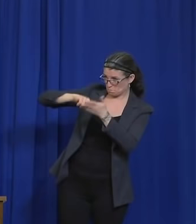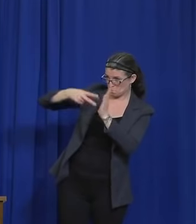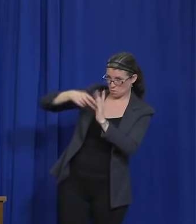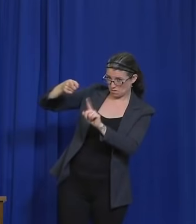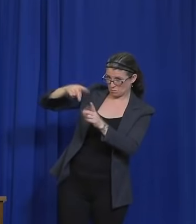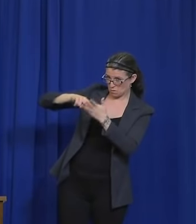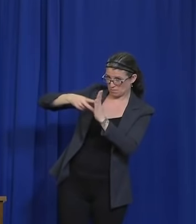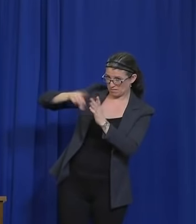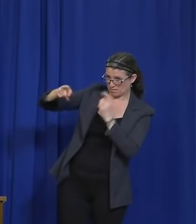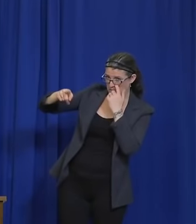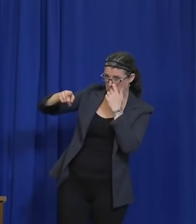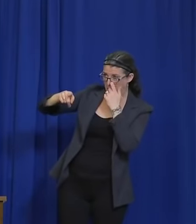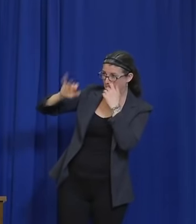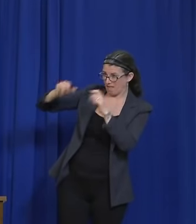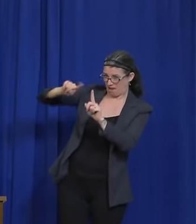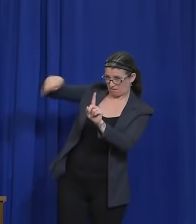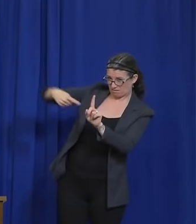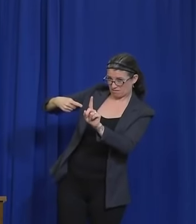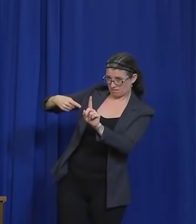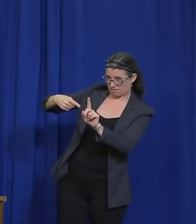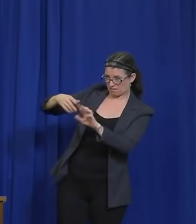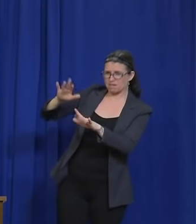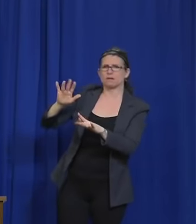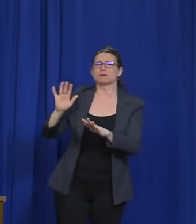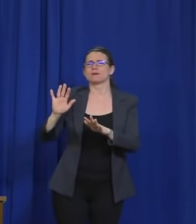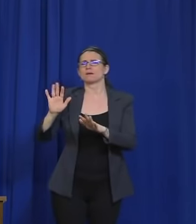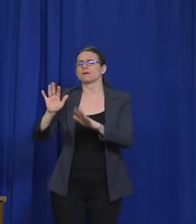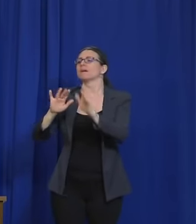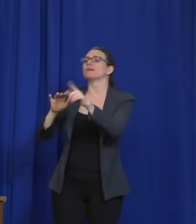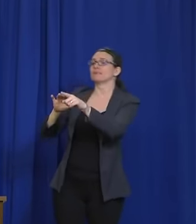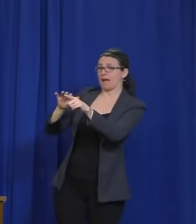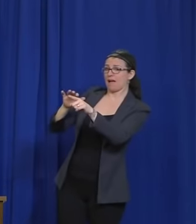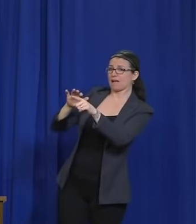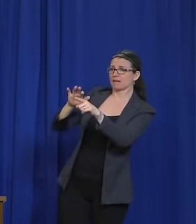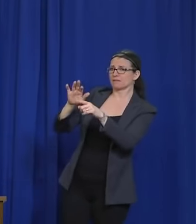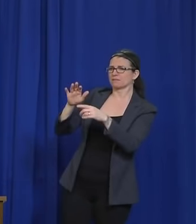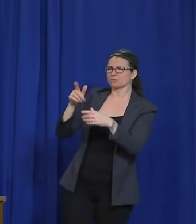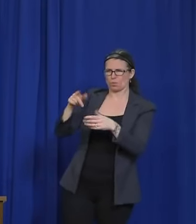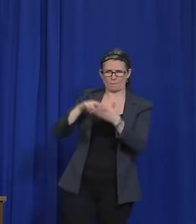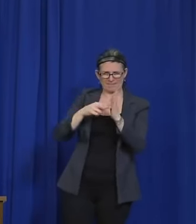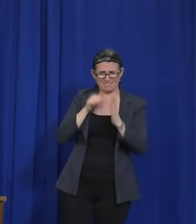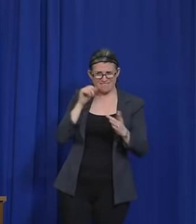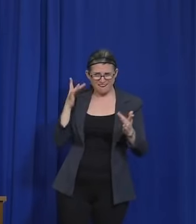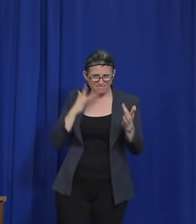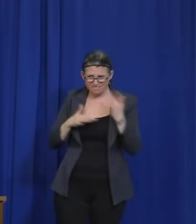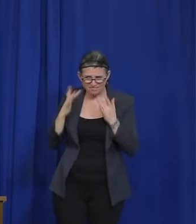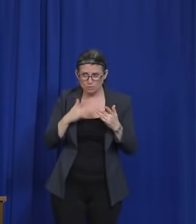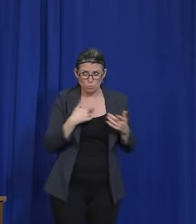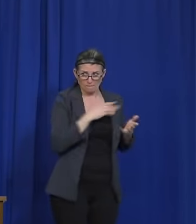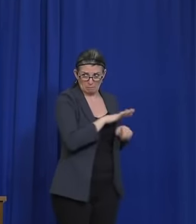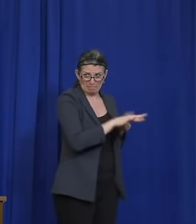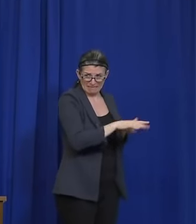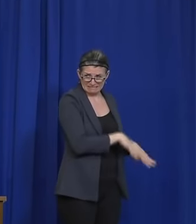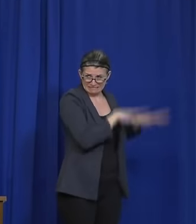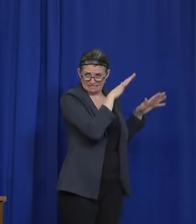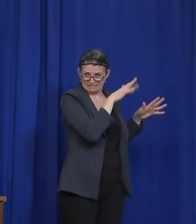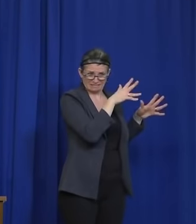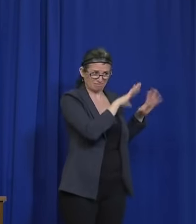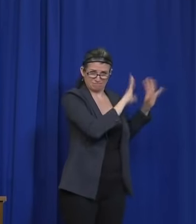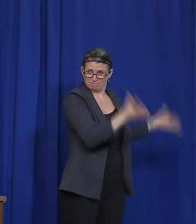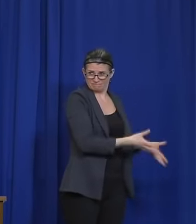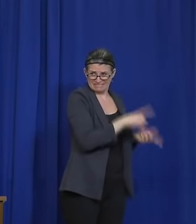Not rationed. Yeah. Not rationed, but not everybody who is exhibiting symptoms is able to get a test.